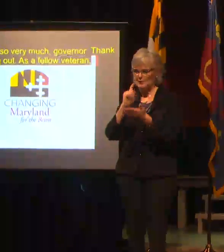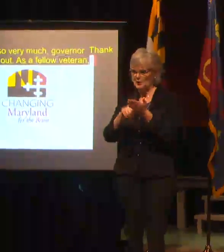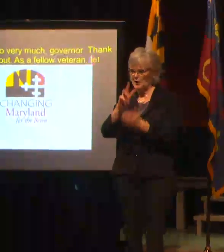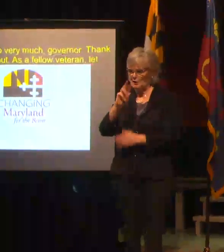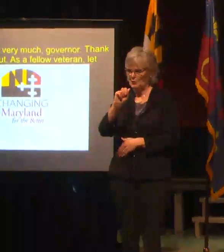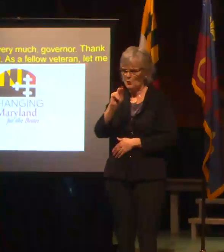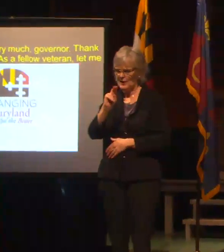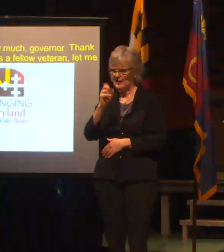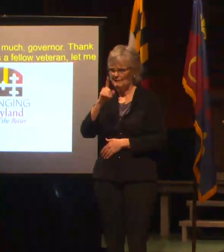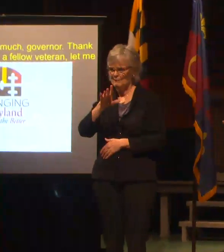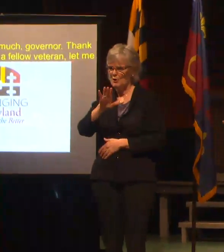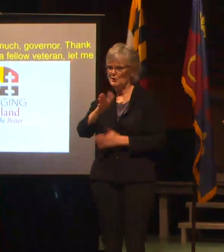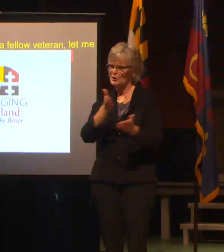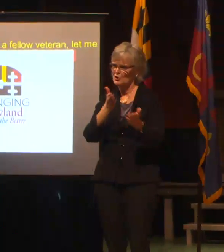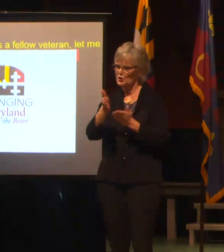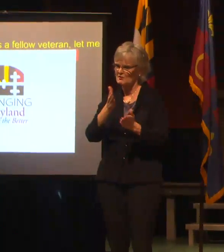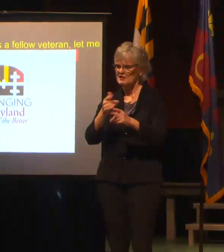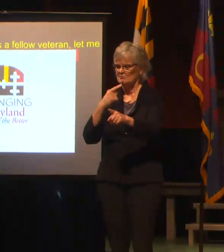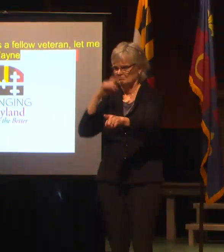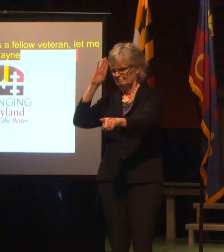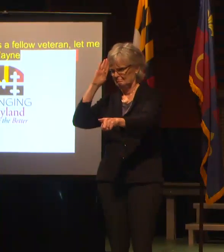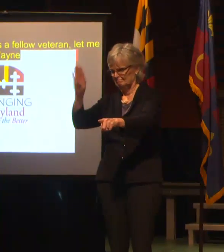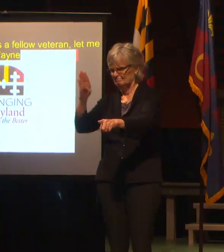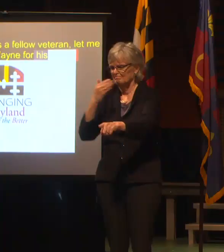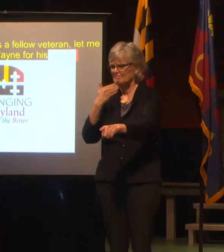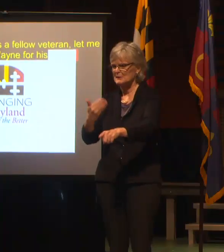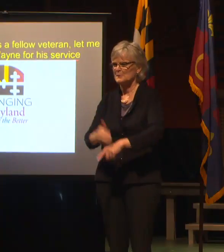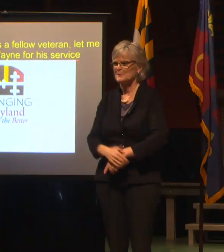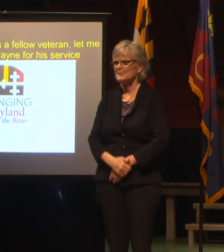service and again, welcome home.